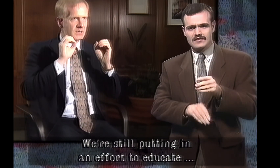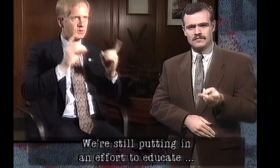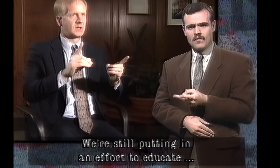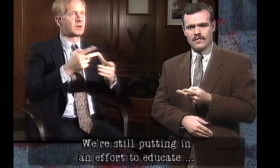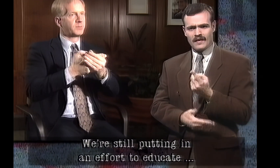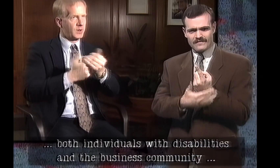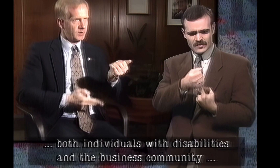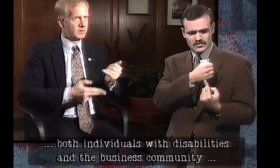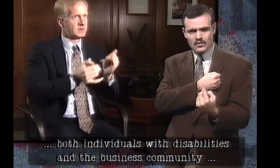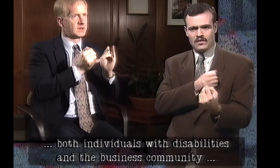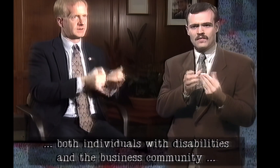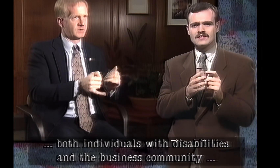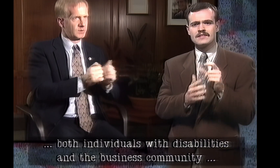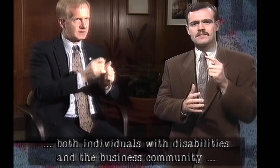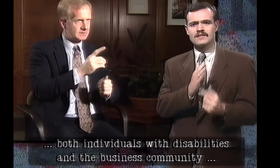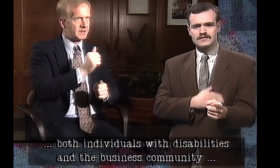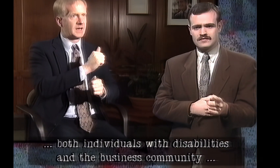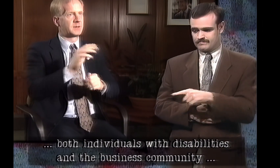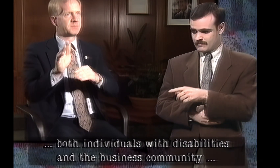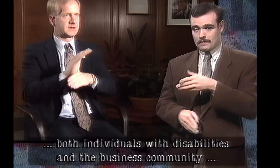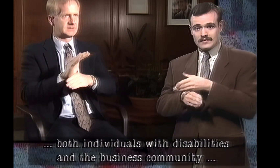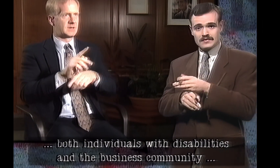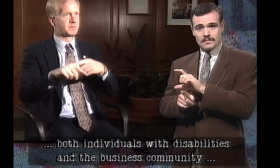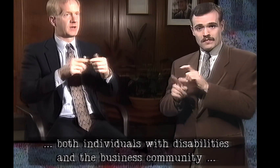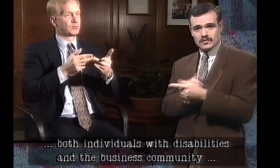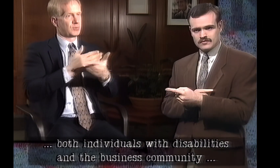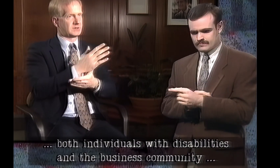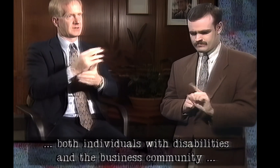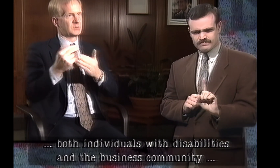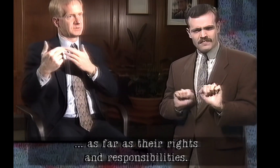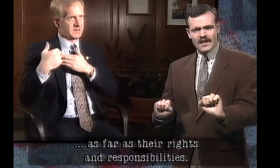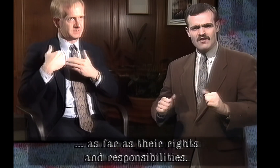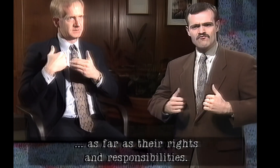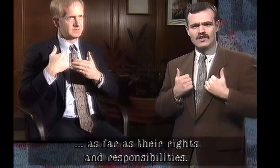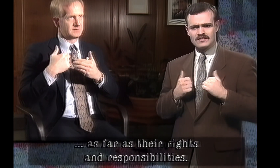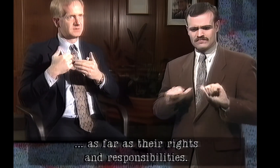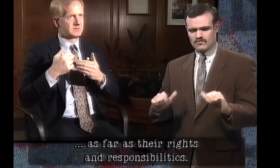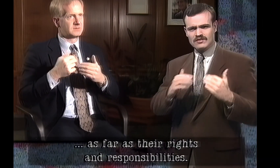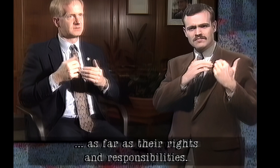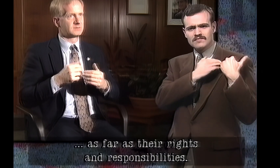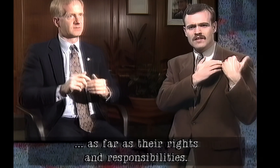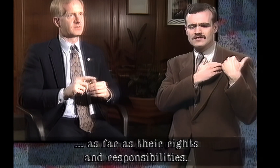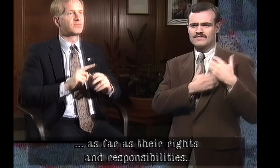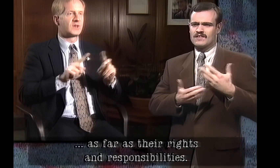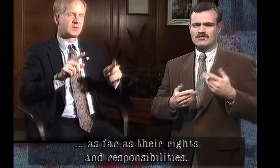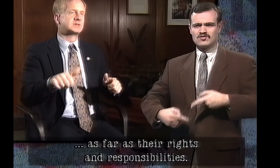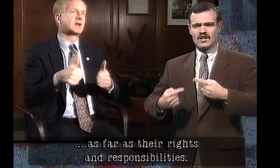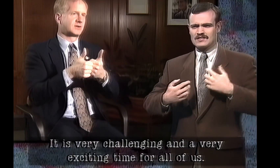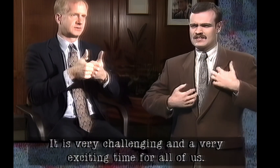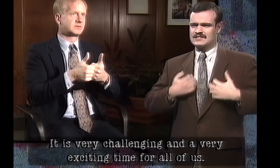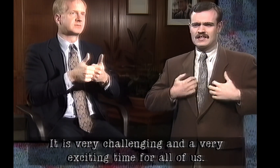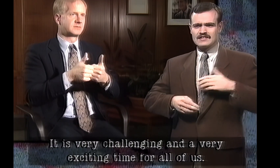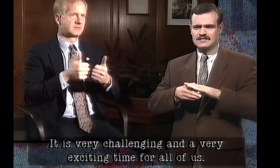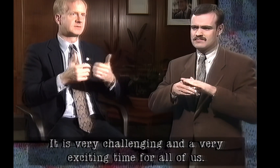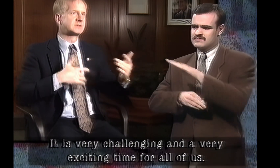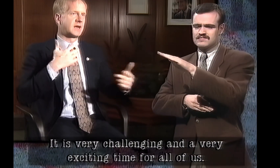to educate both individuals with disabilities and the business community as far as their rights and responsibilities. It is